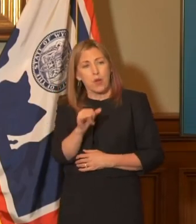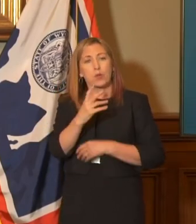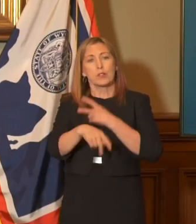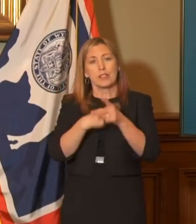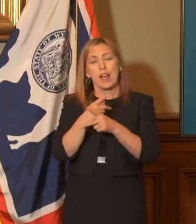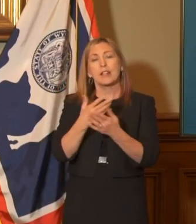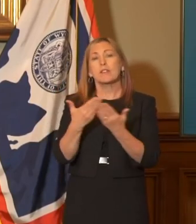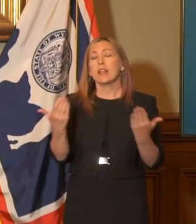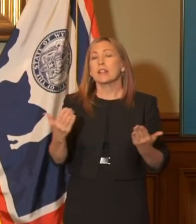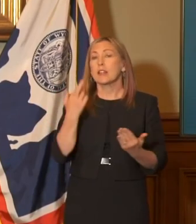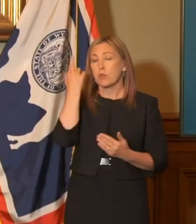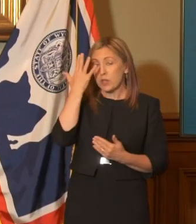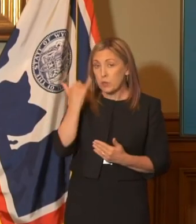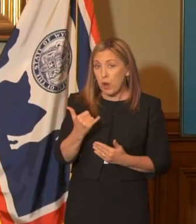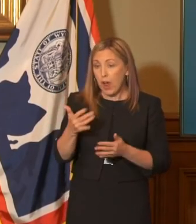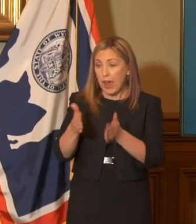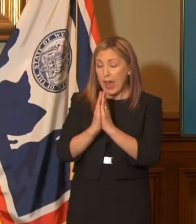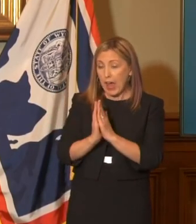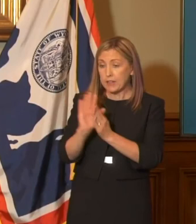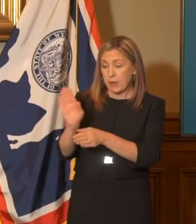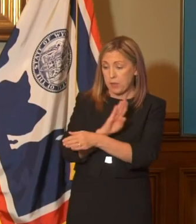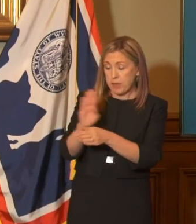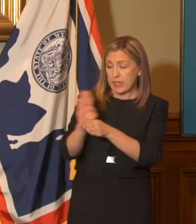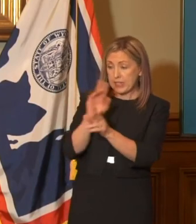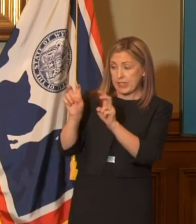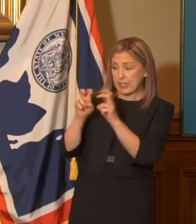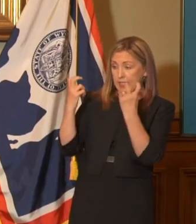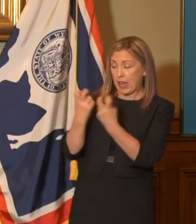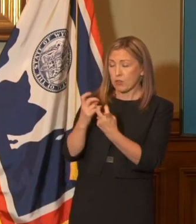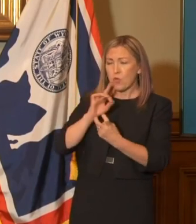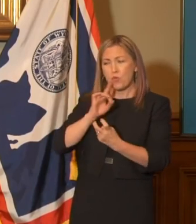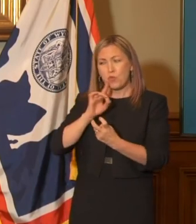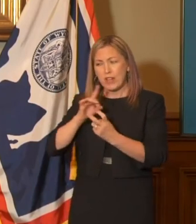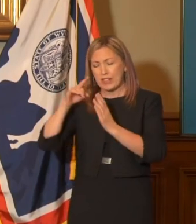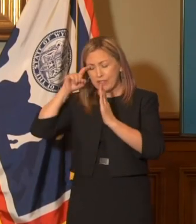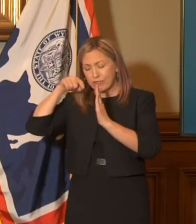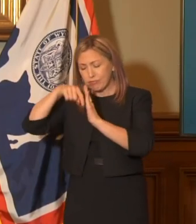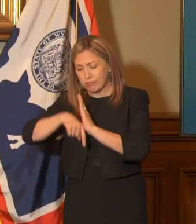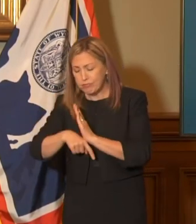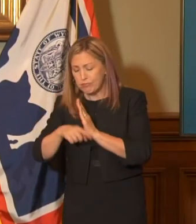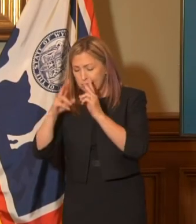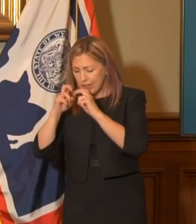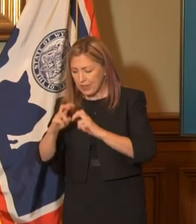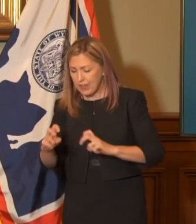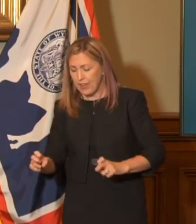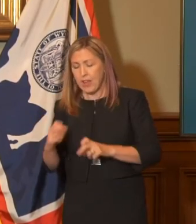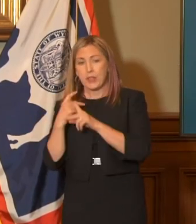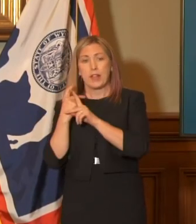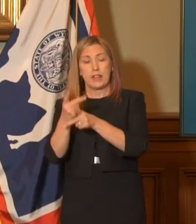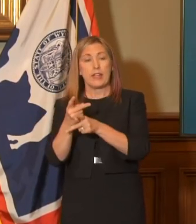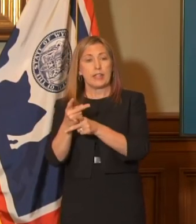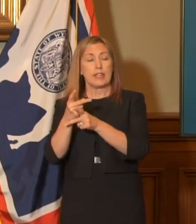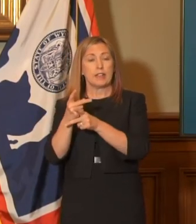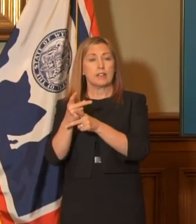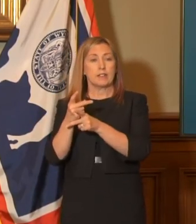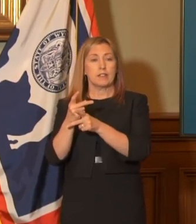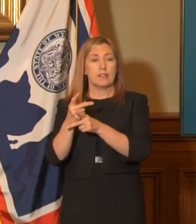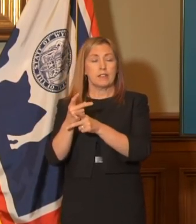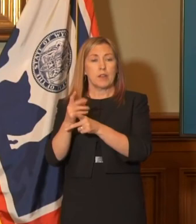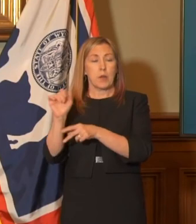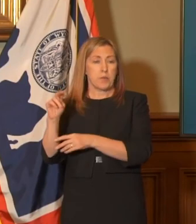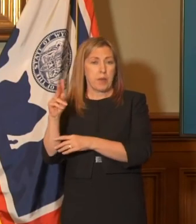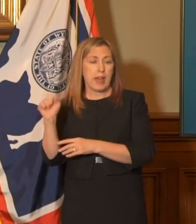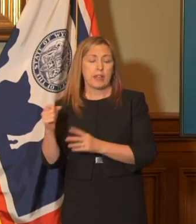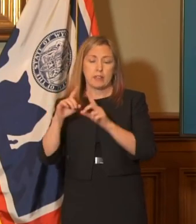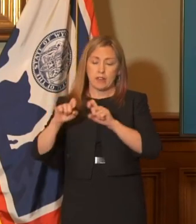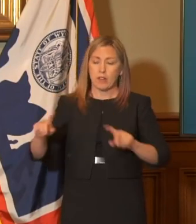Those kinds of things. That's why I've asked the Business Council to really dive deep using the lending community. We know now, having